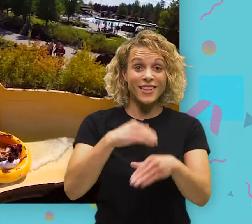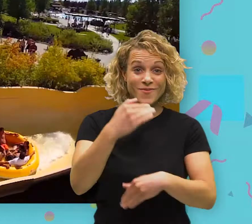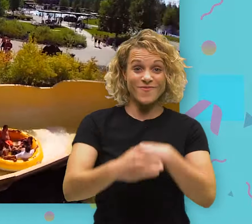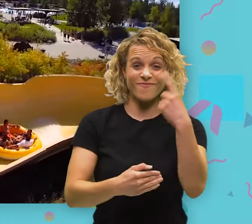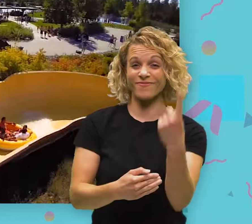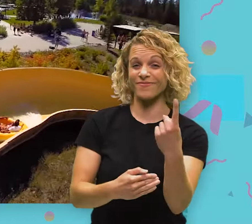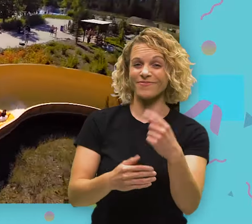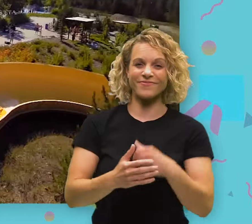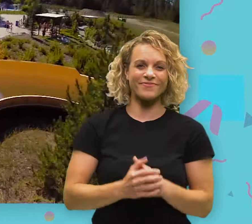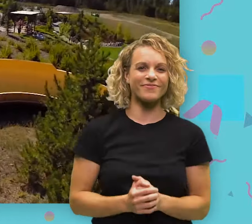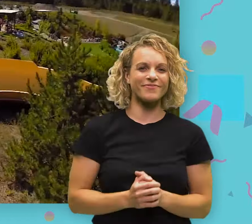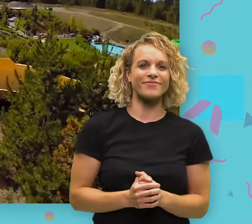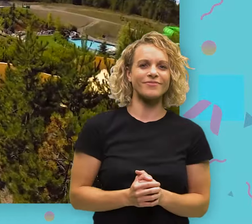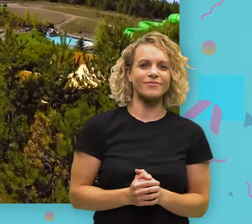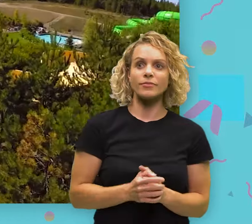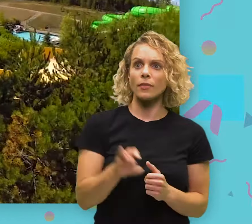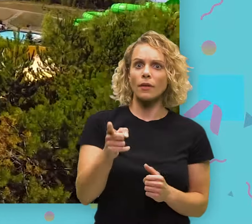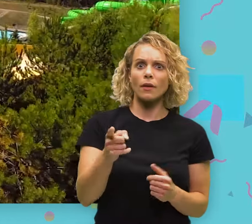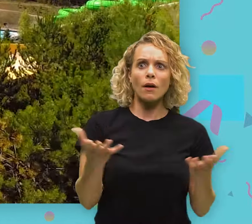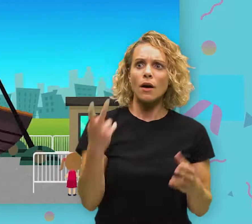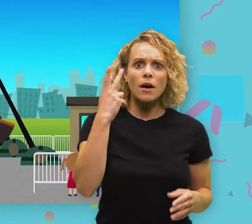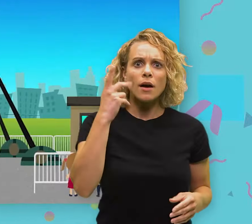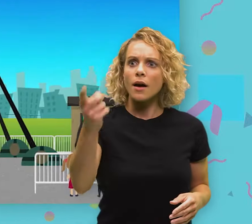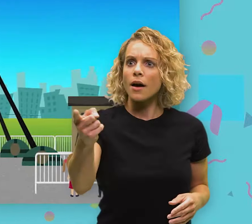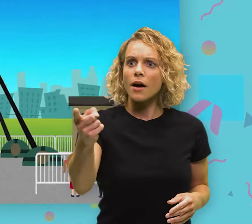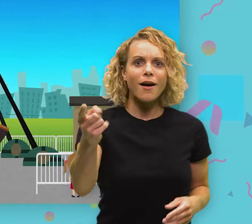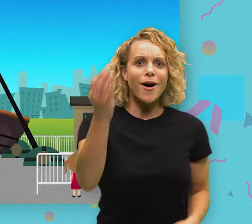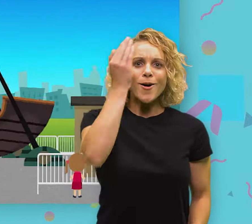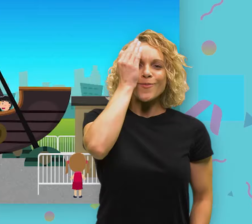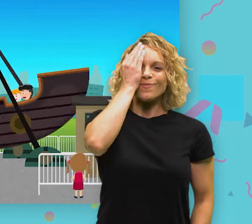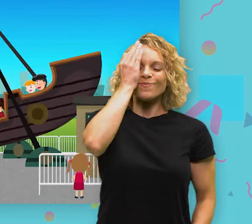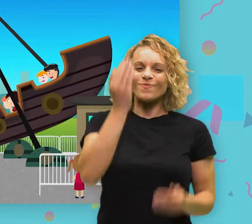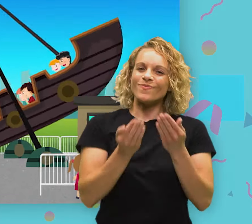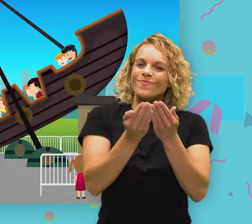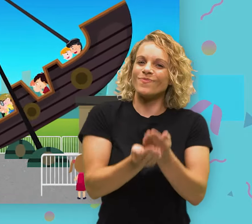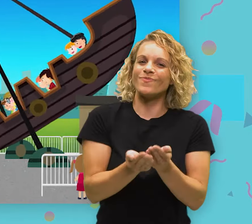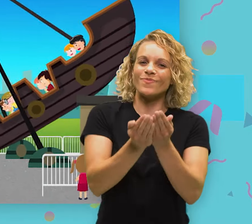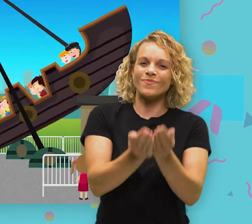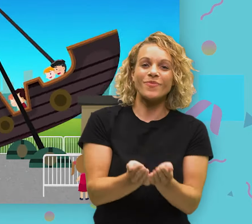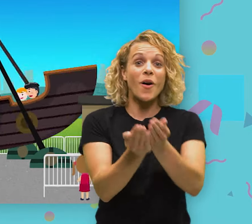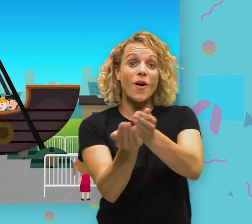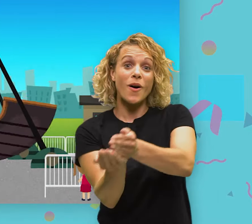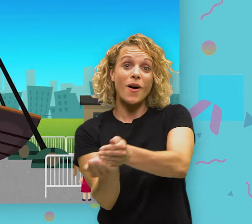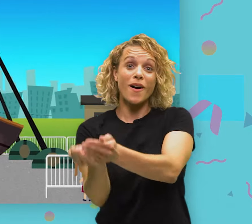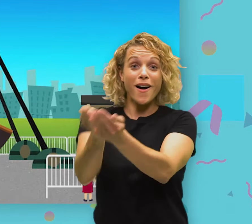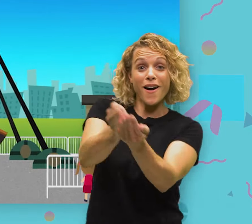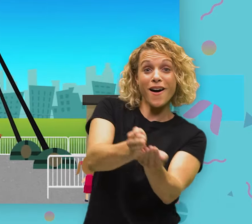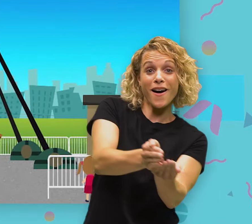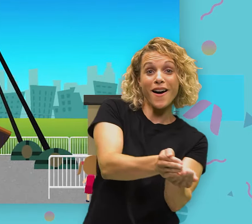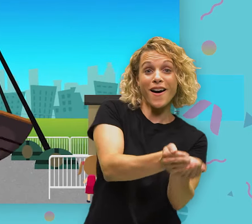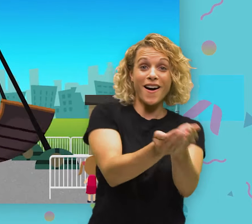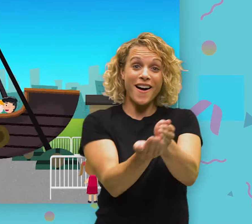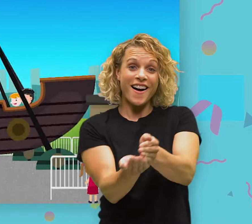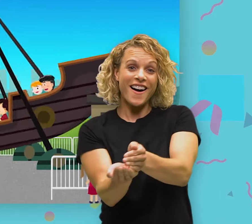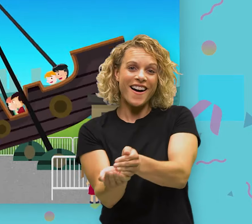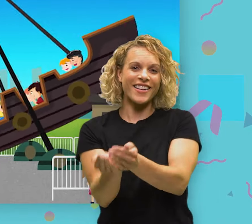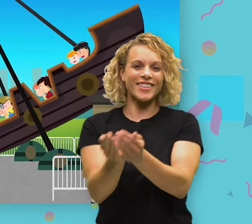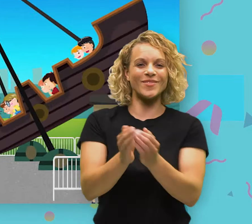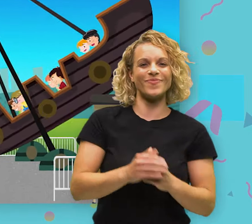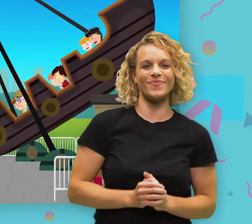it's time for the next one. What's that I see? A pirate ship rocking from side